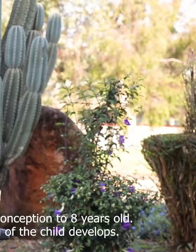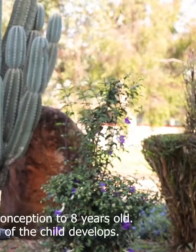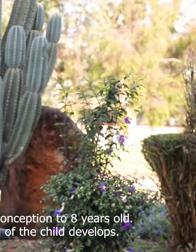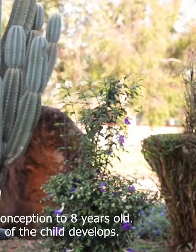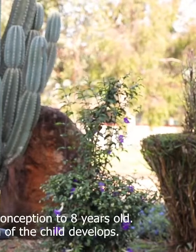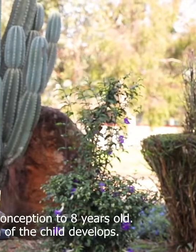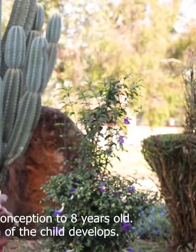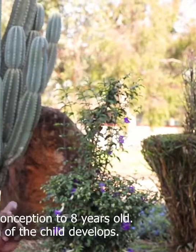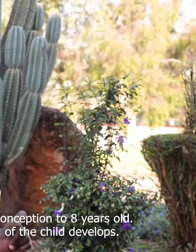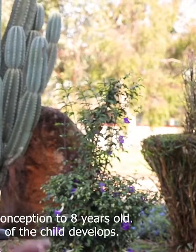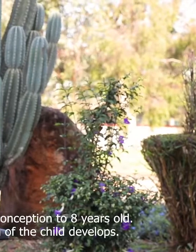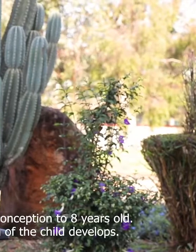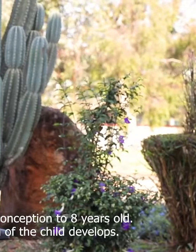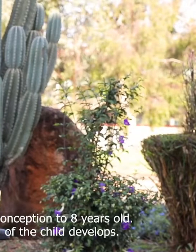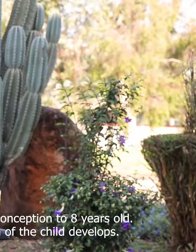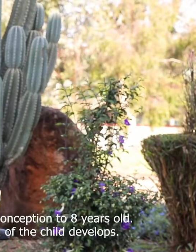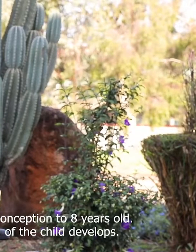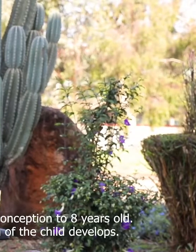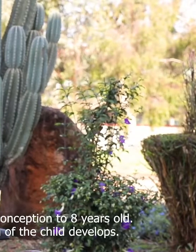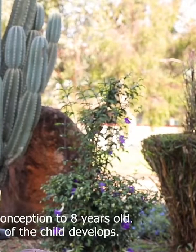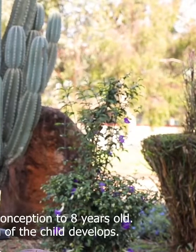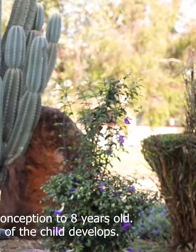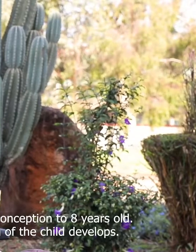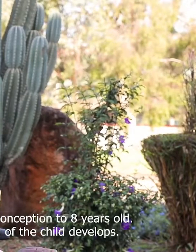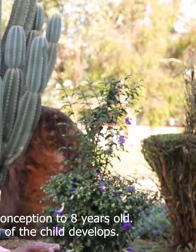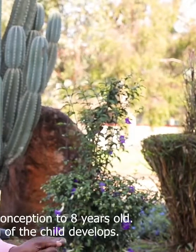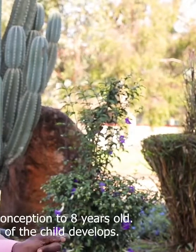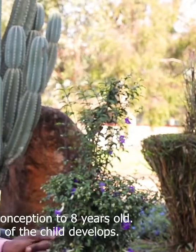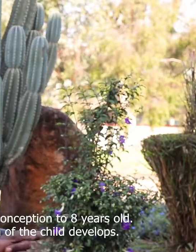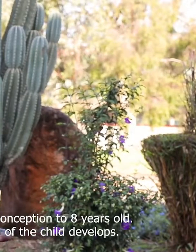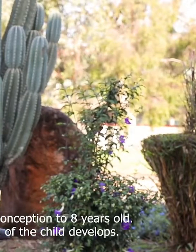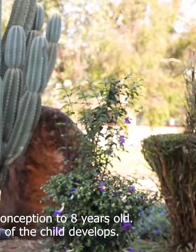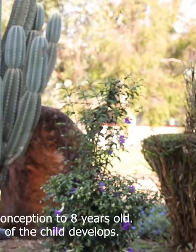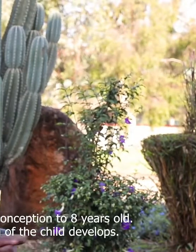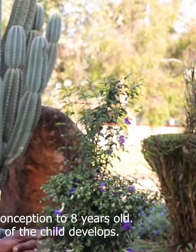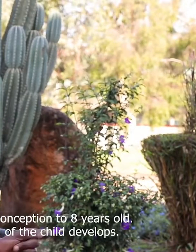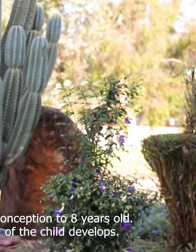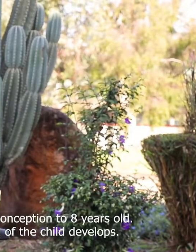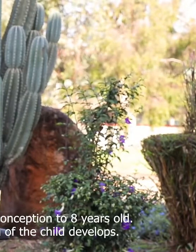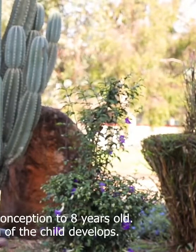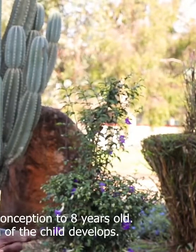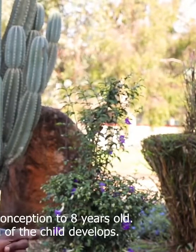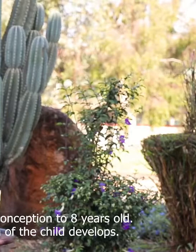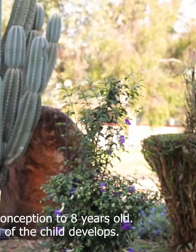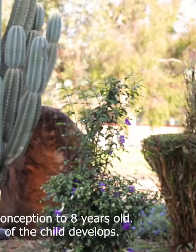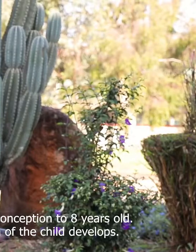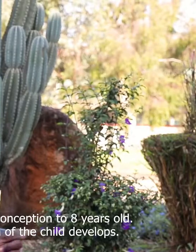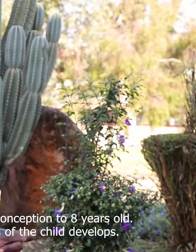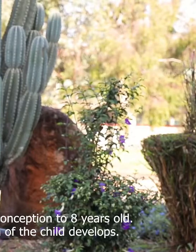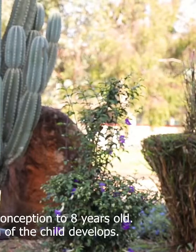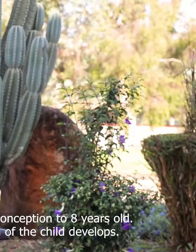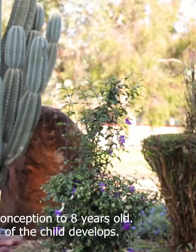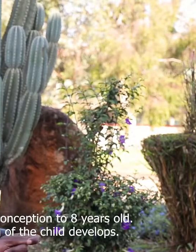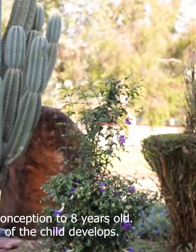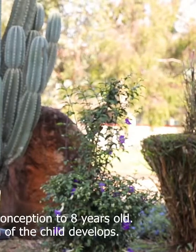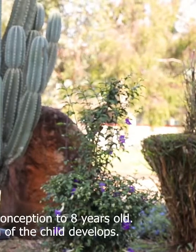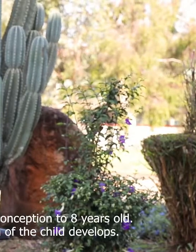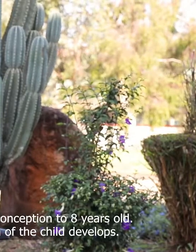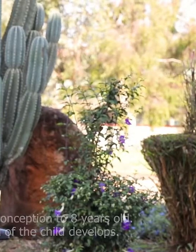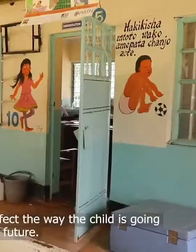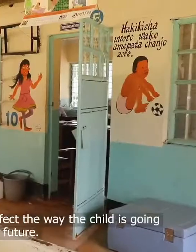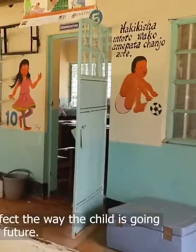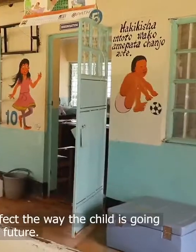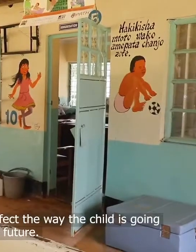child's development starts from conception to 8 years old. This is the place where the brain of the child